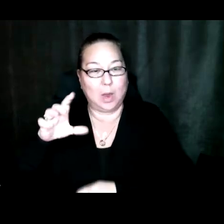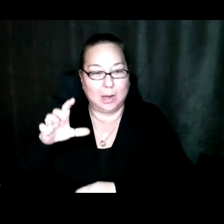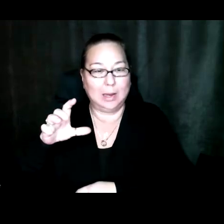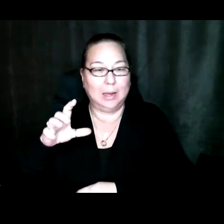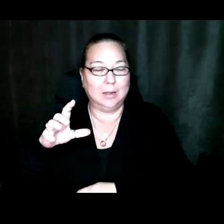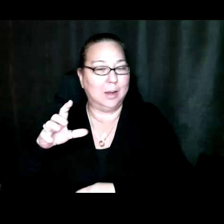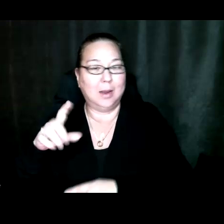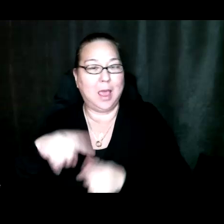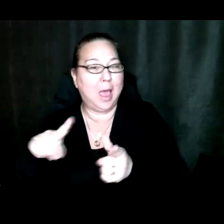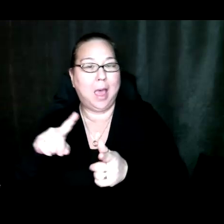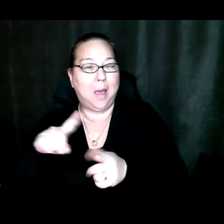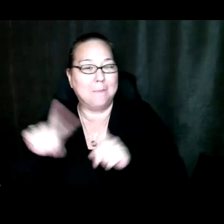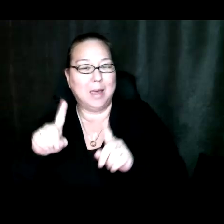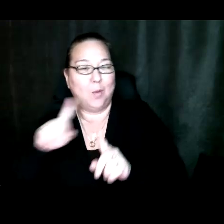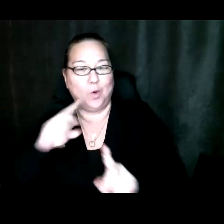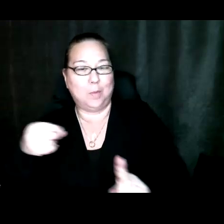not getting